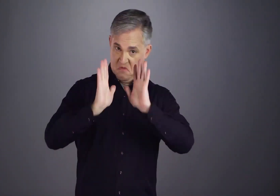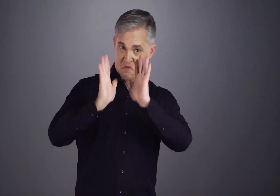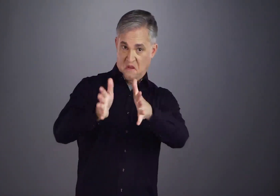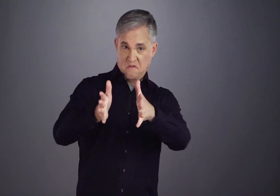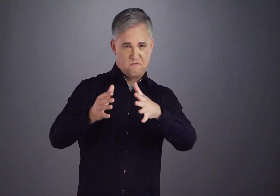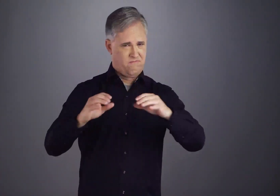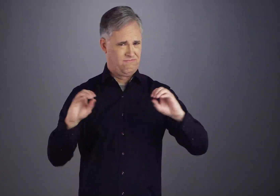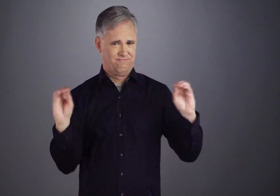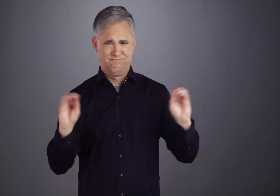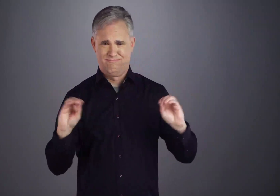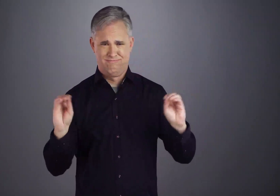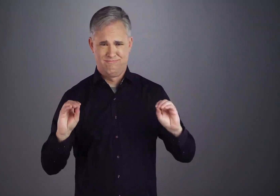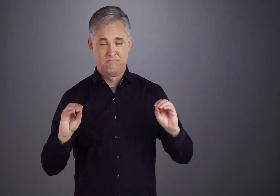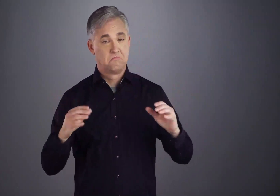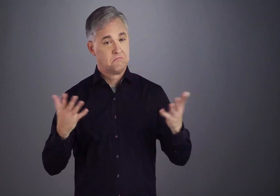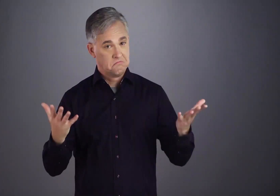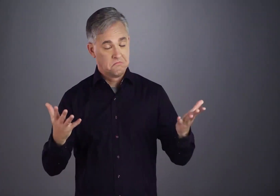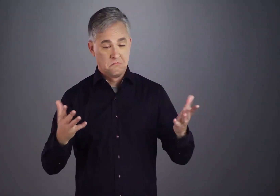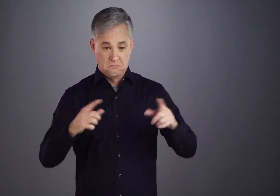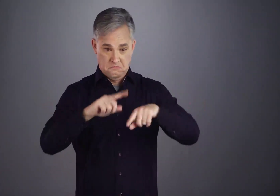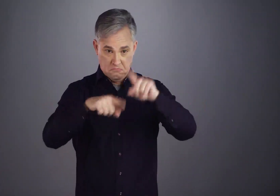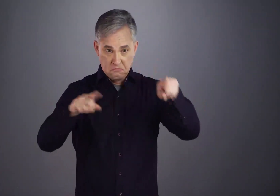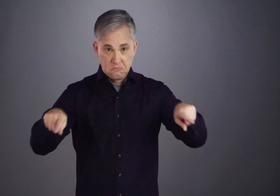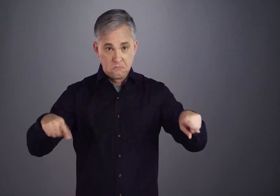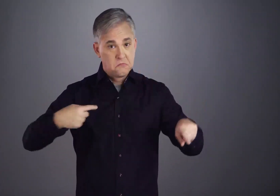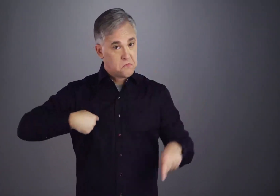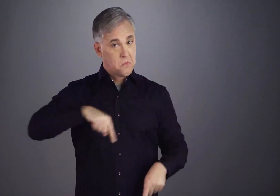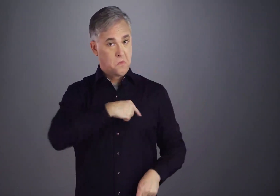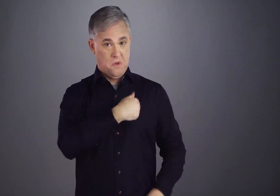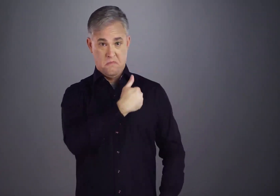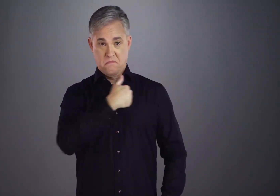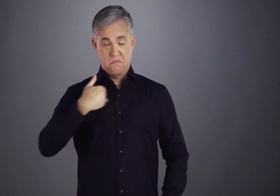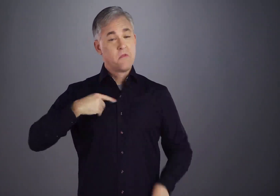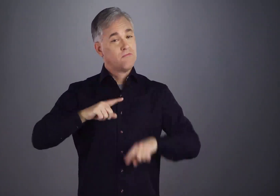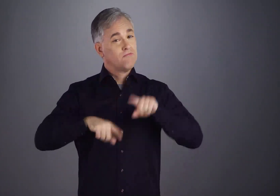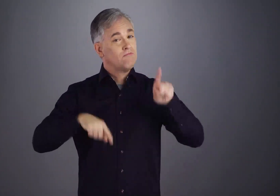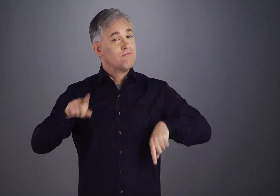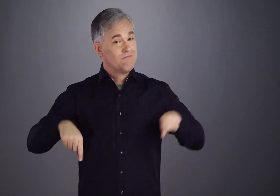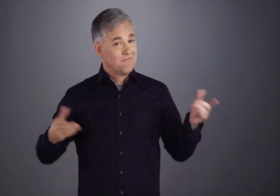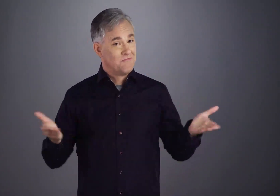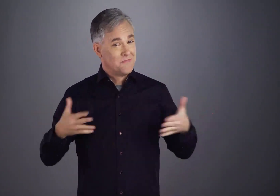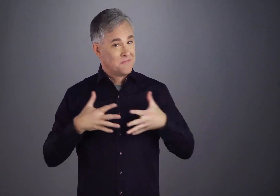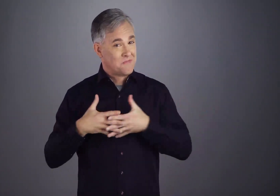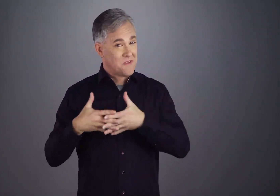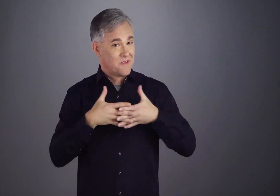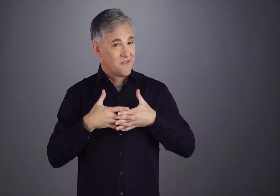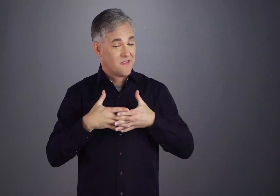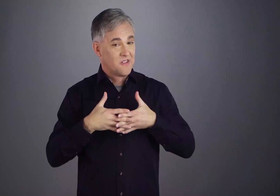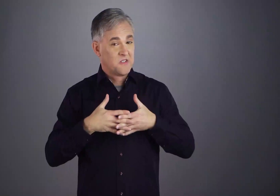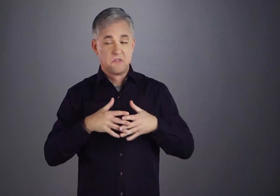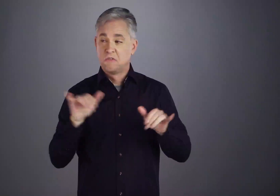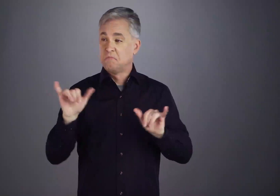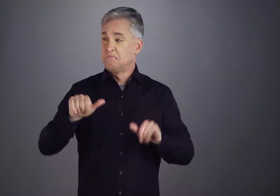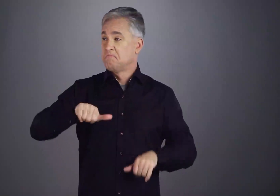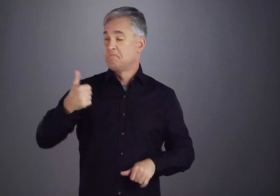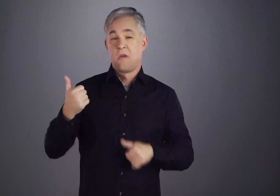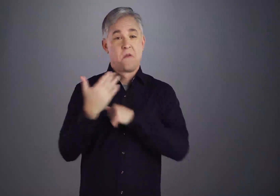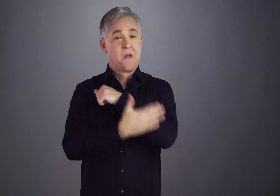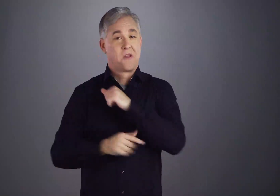Alcohol being no respecter of persons, we are an accurate cross-section of America, and in distant lands, the